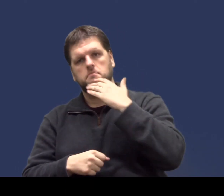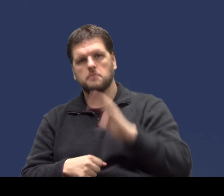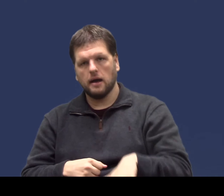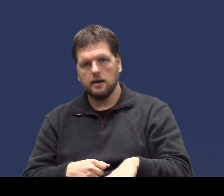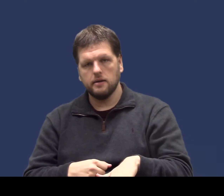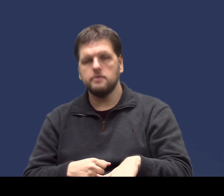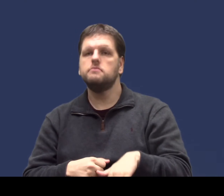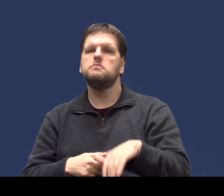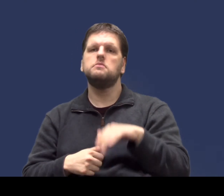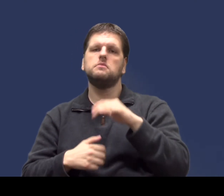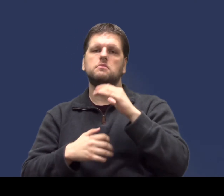misunderstandings.